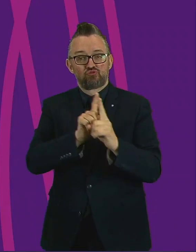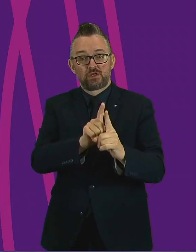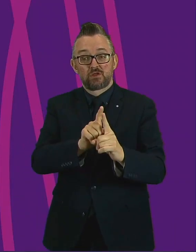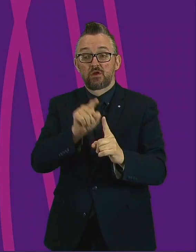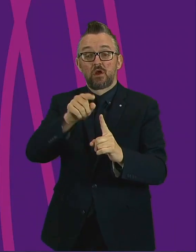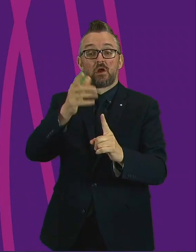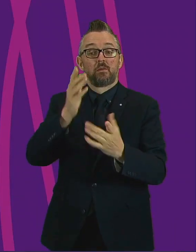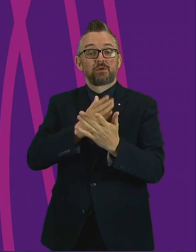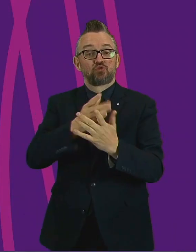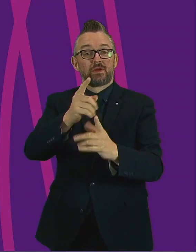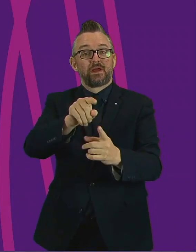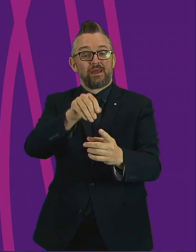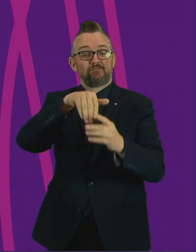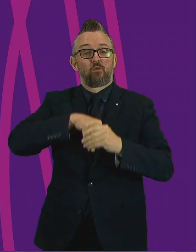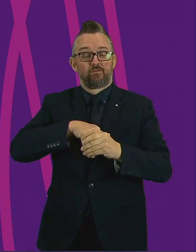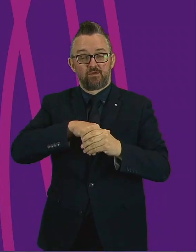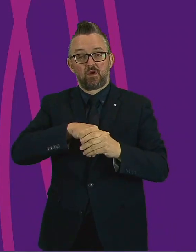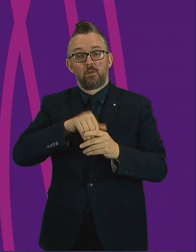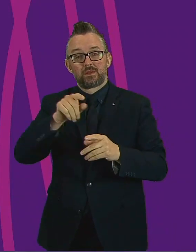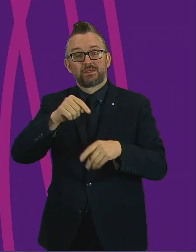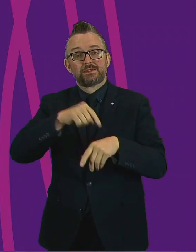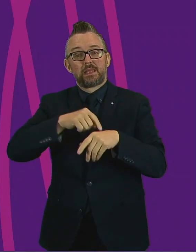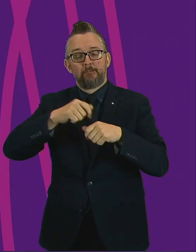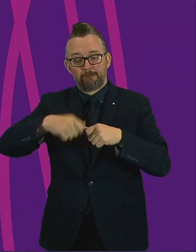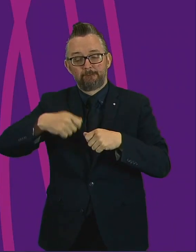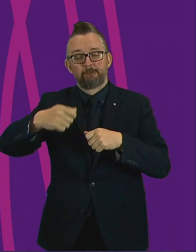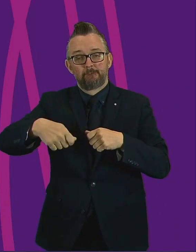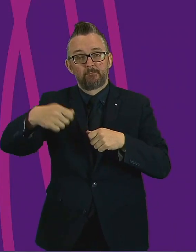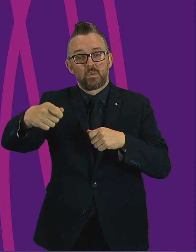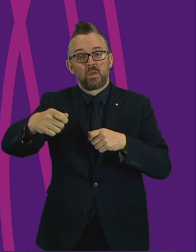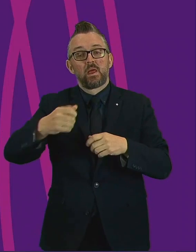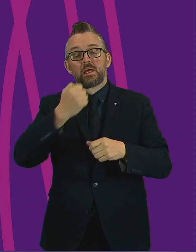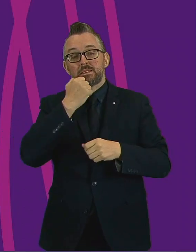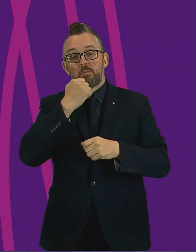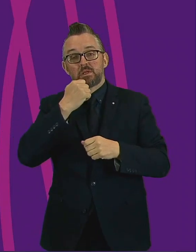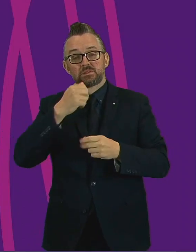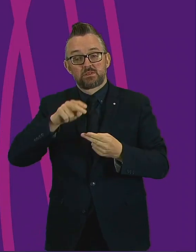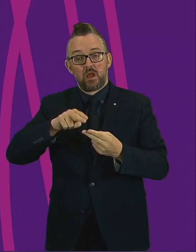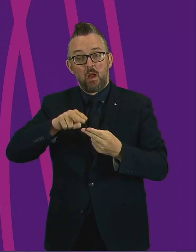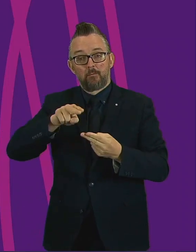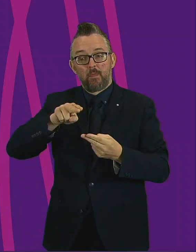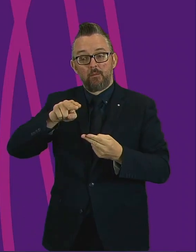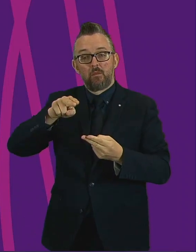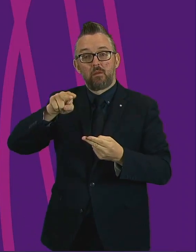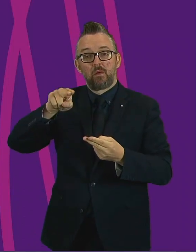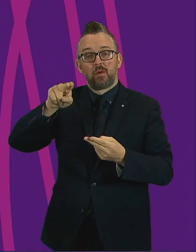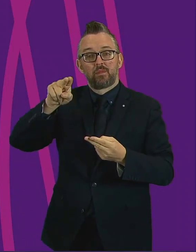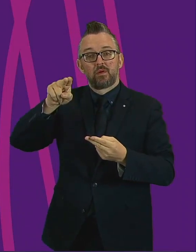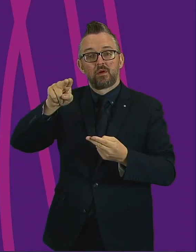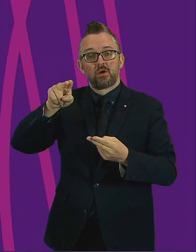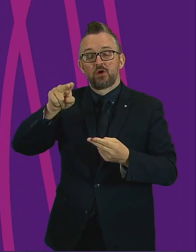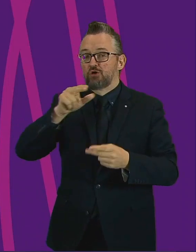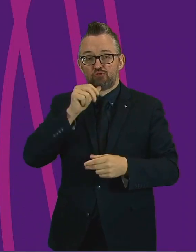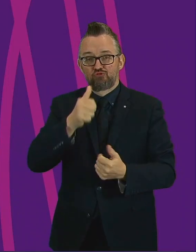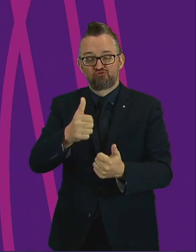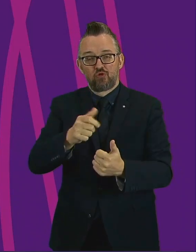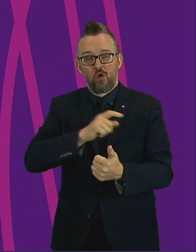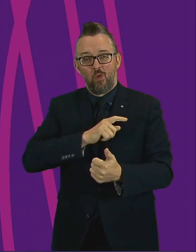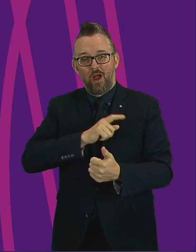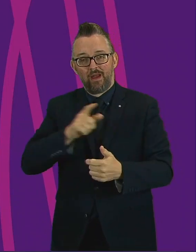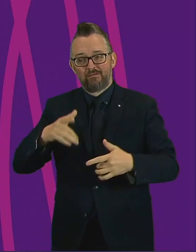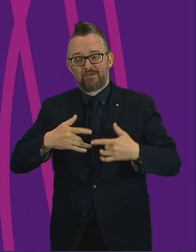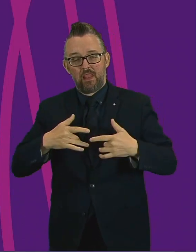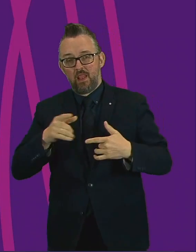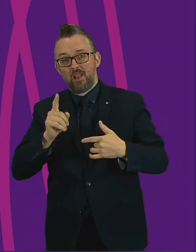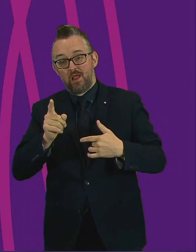in. But over time, numbers through Test and Protect going up will not necessarily be a good sign, because it will be a sign that the